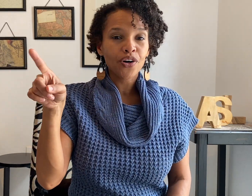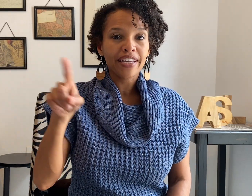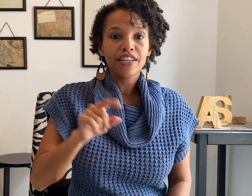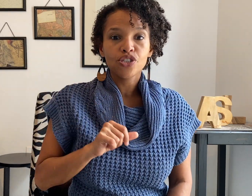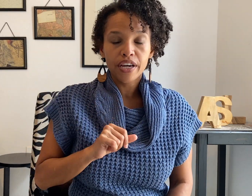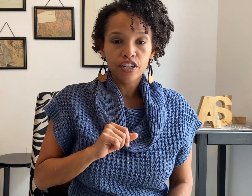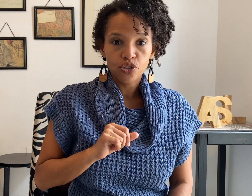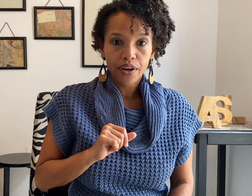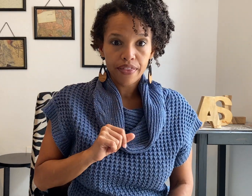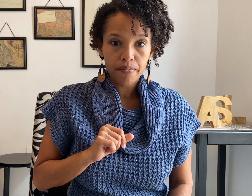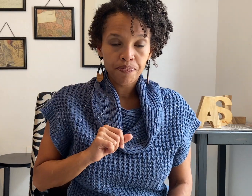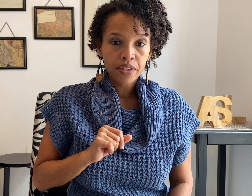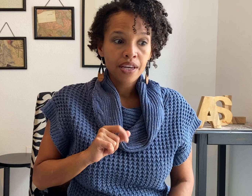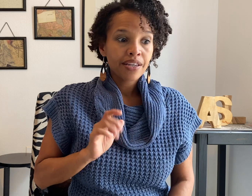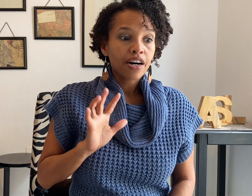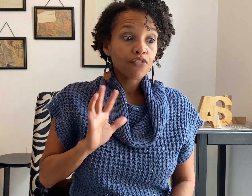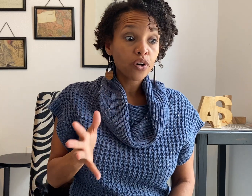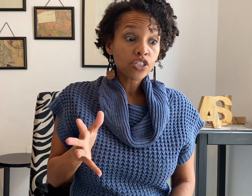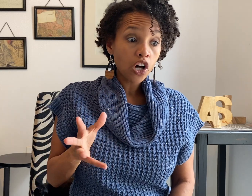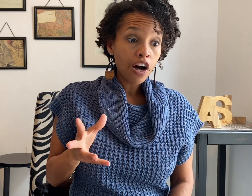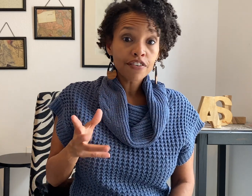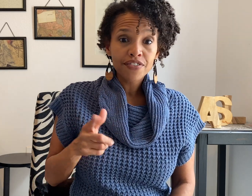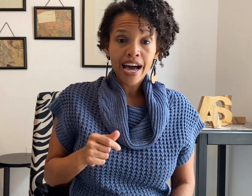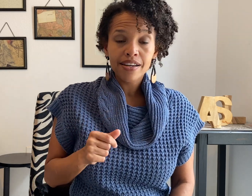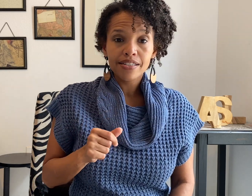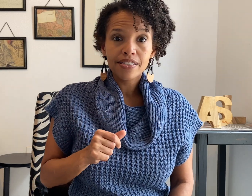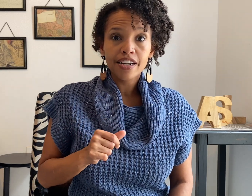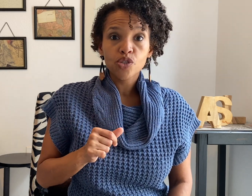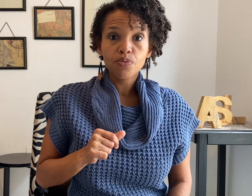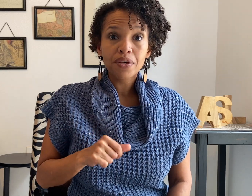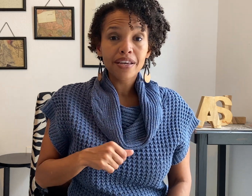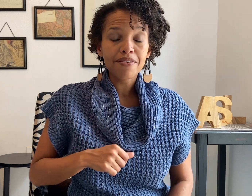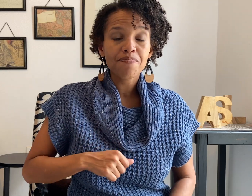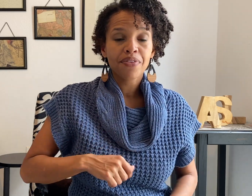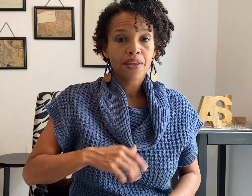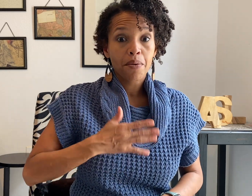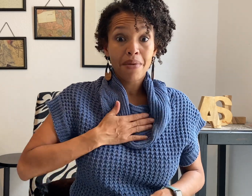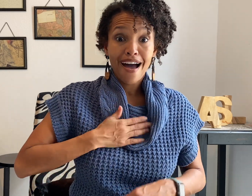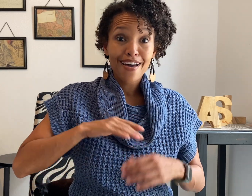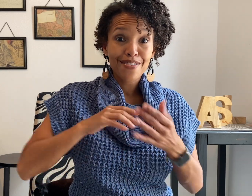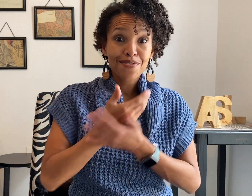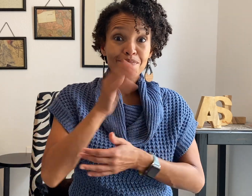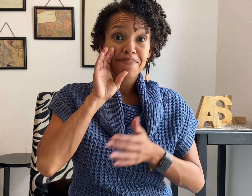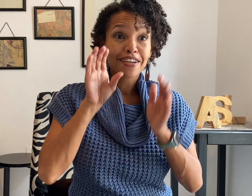and enjoying them. Voice off, that sentence would be.